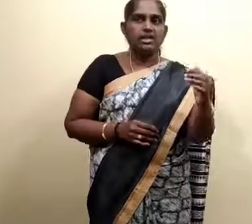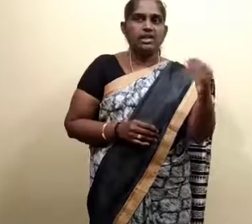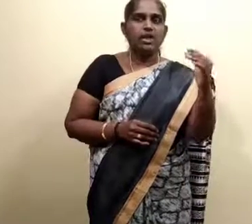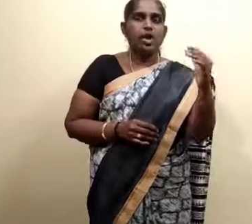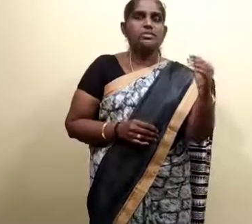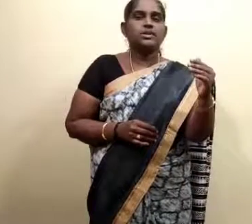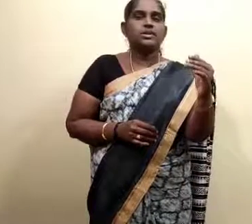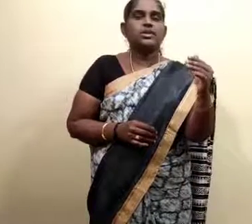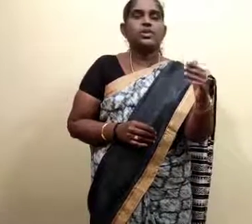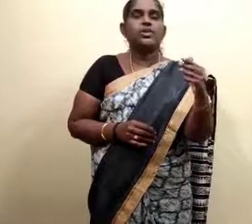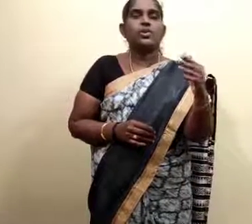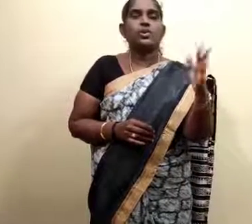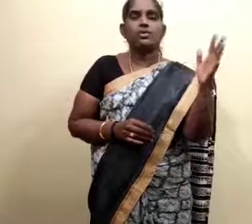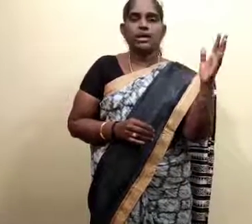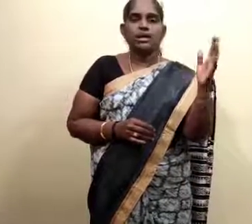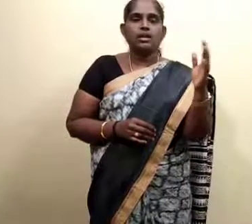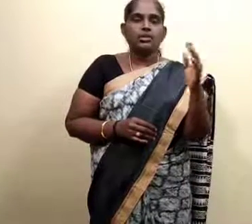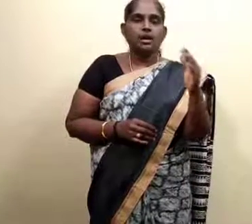engineer Thomas Newcomen